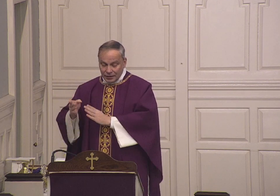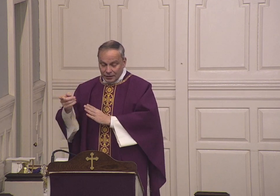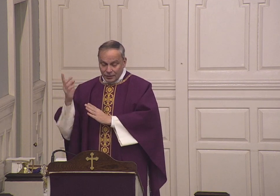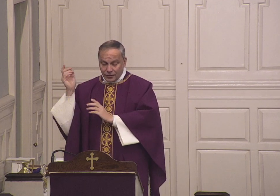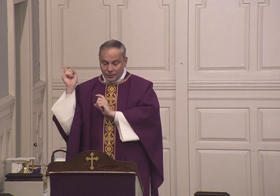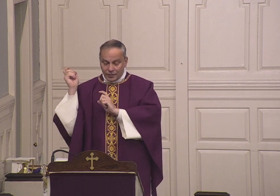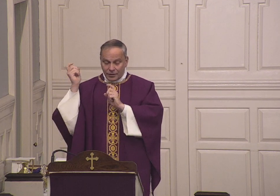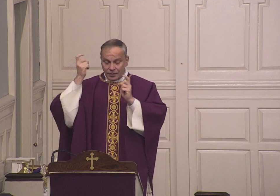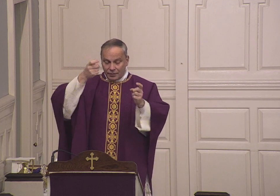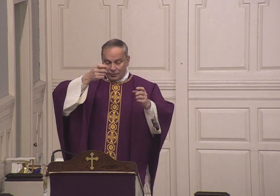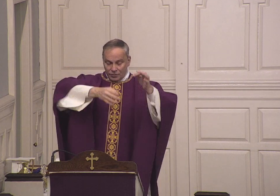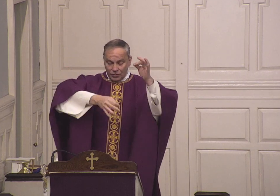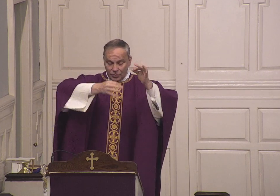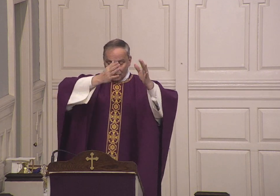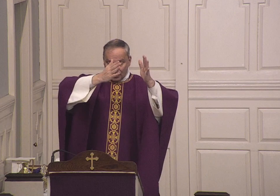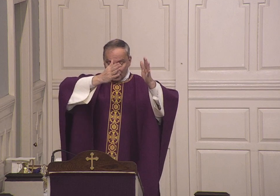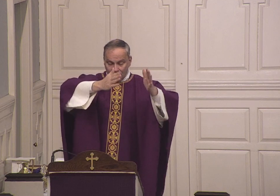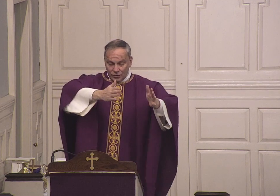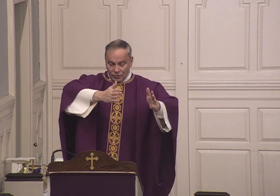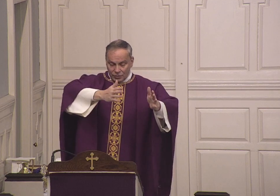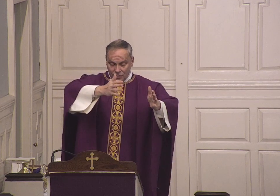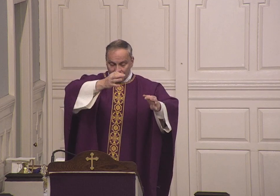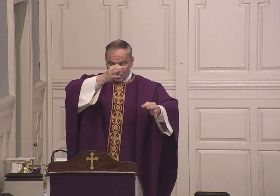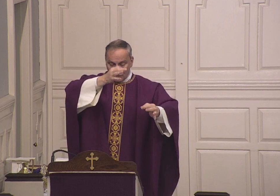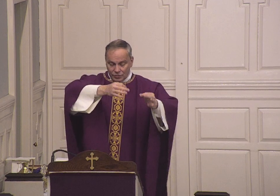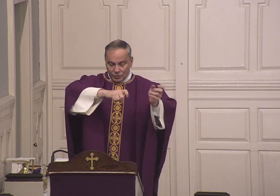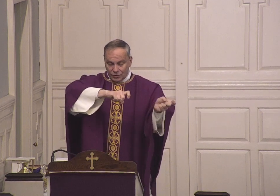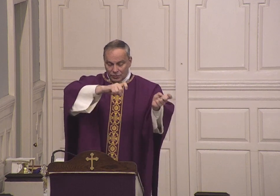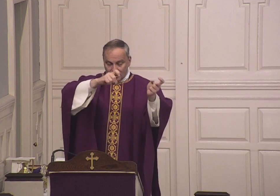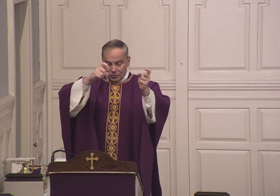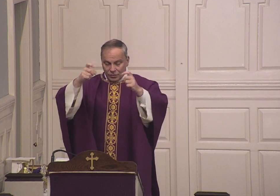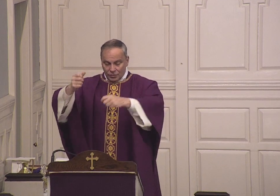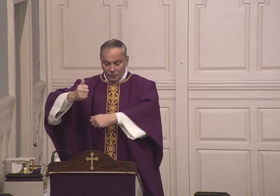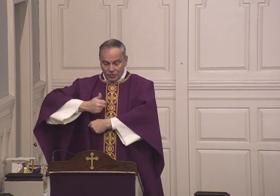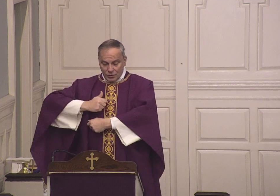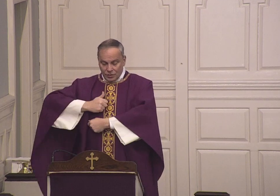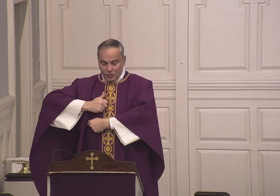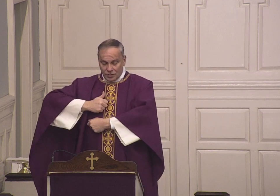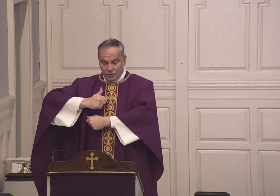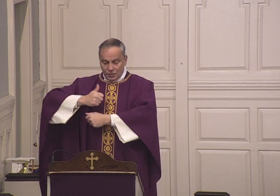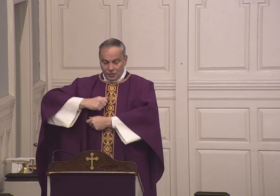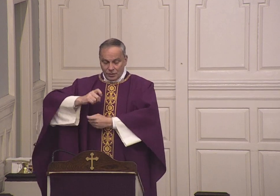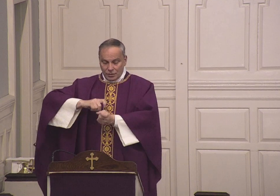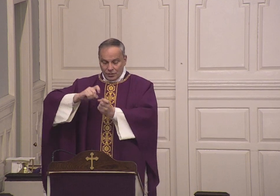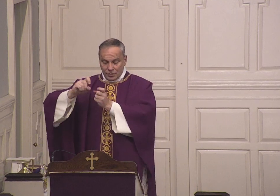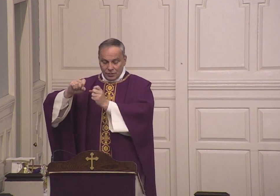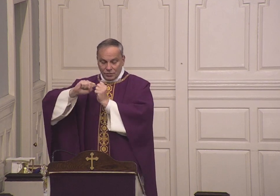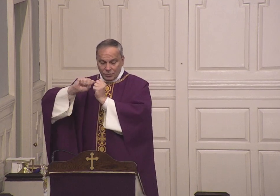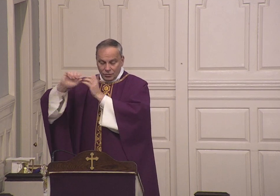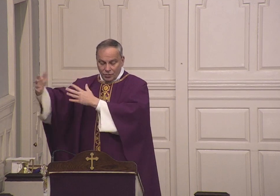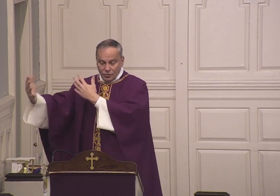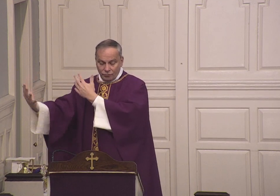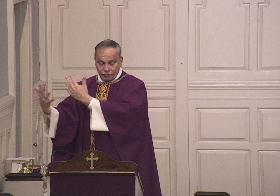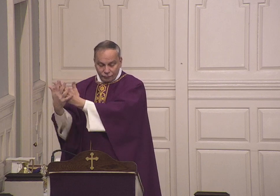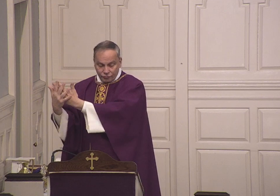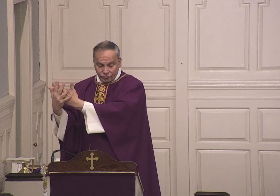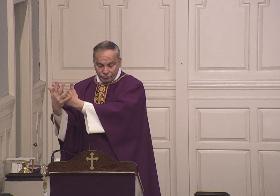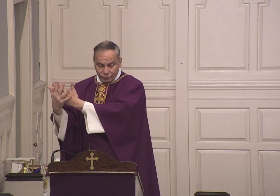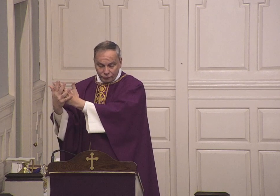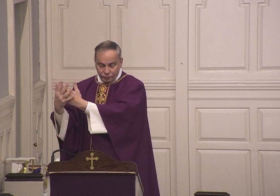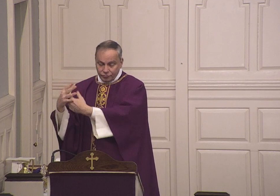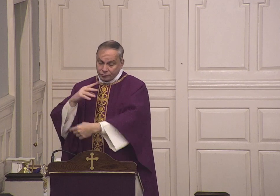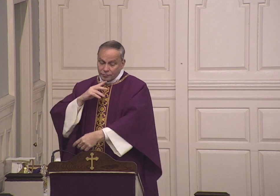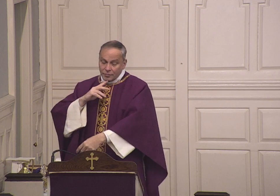Otherwise, your opponent will hand you over to the judge, and the judge will hand you over to the guard, and you will be thrown